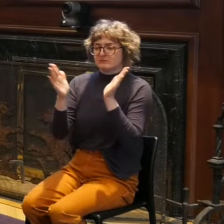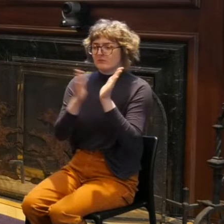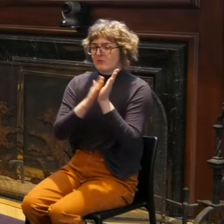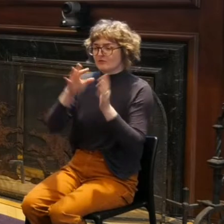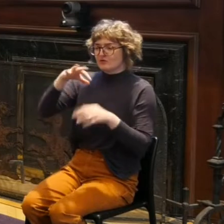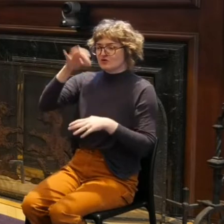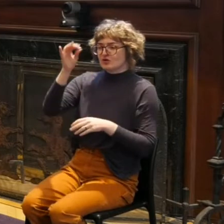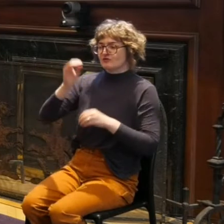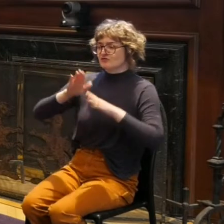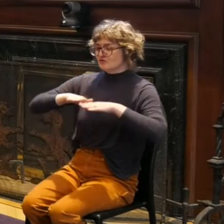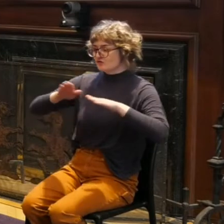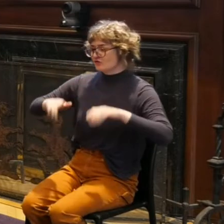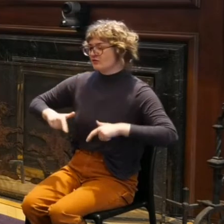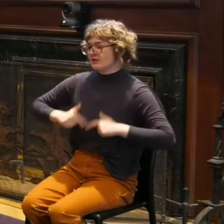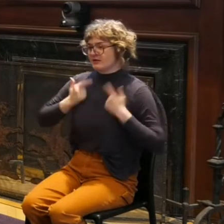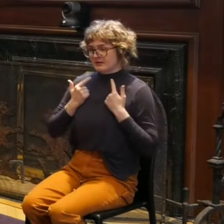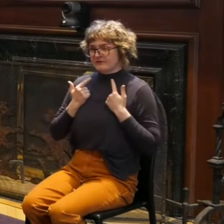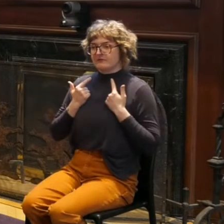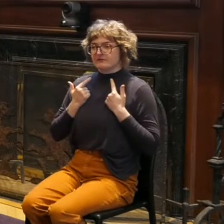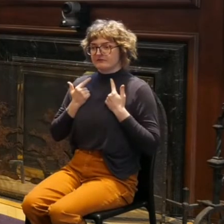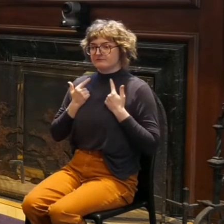children live.